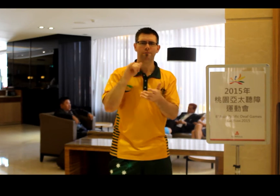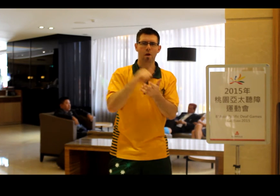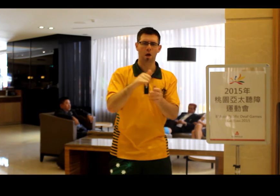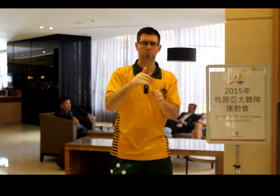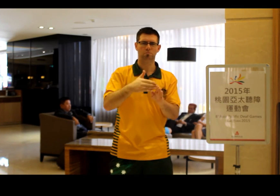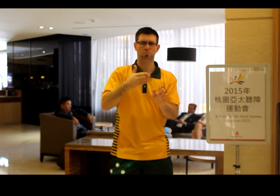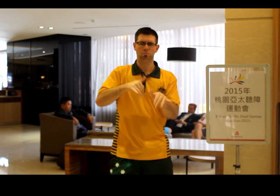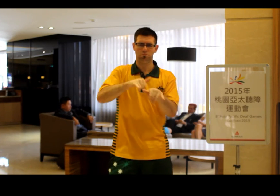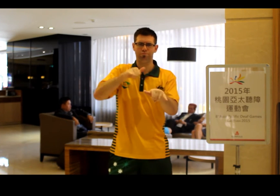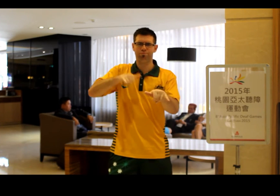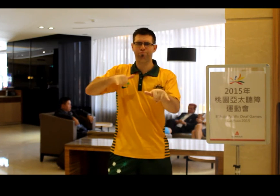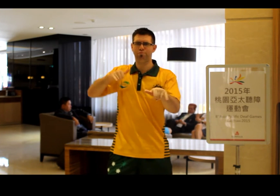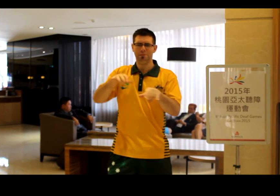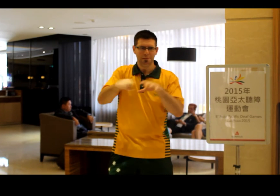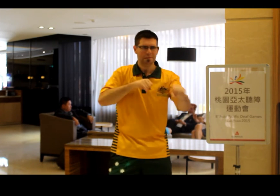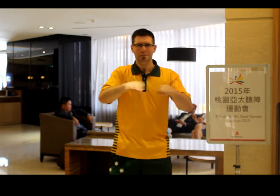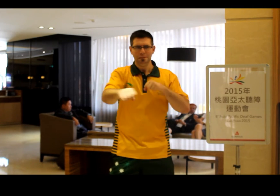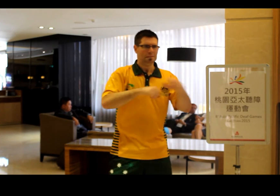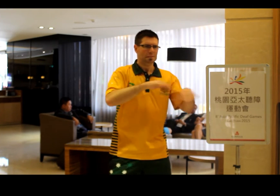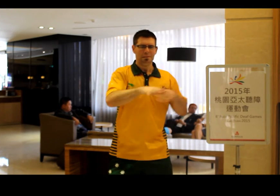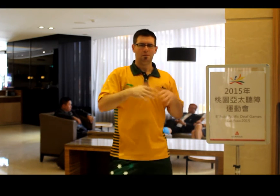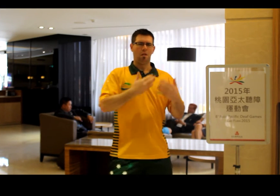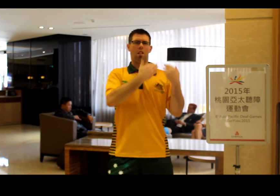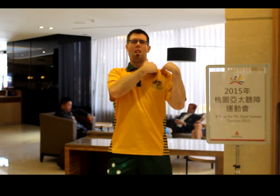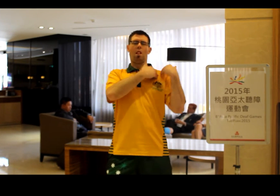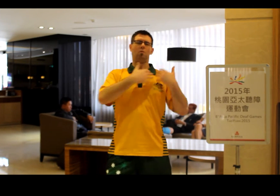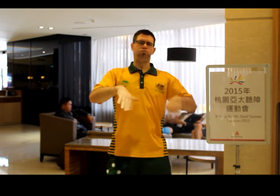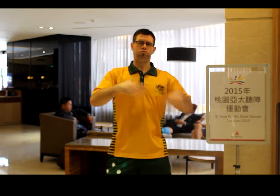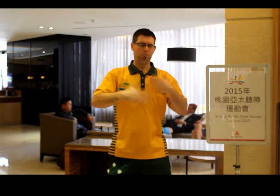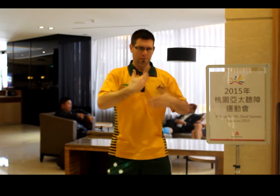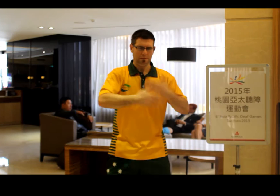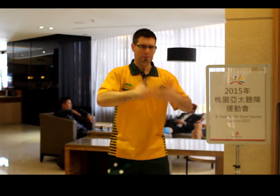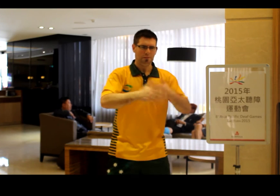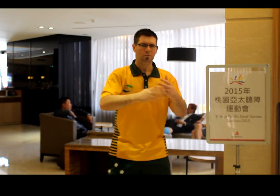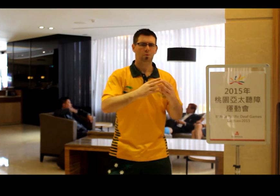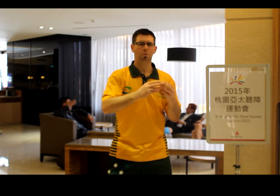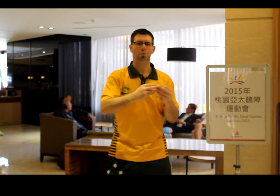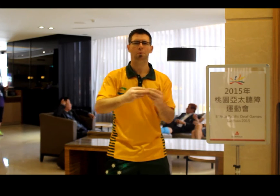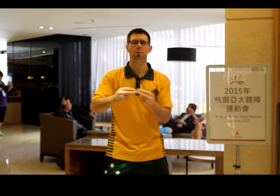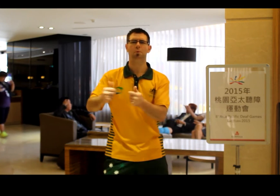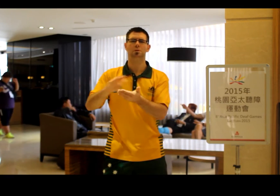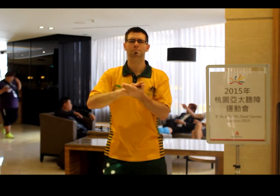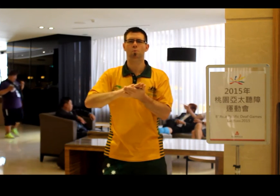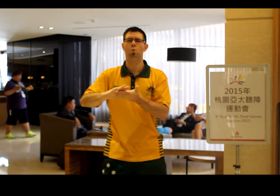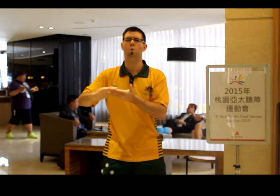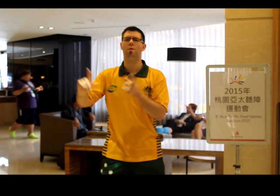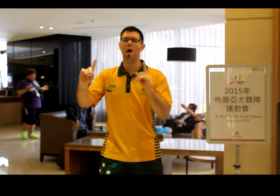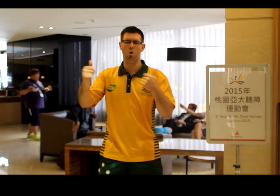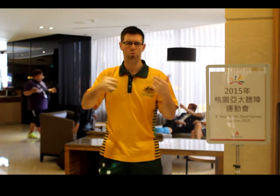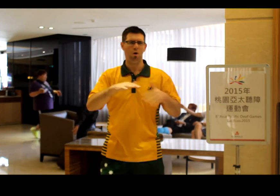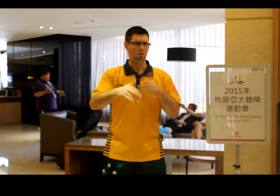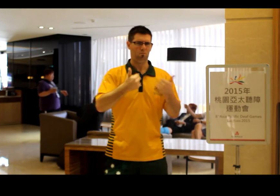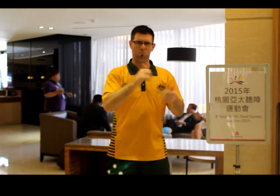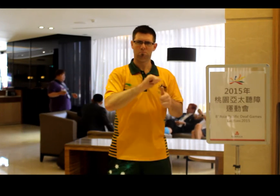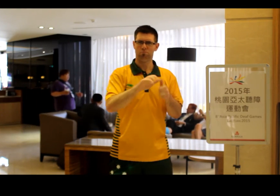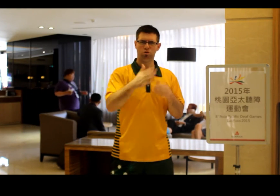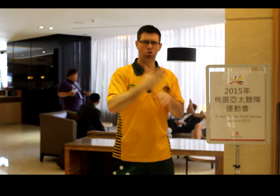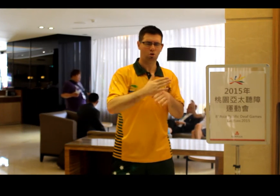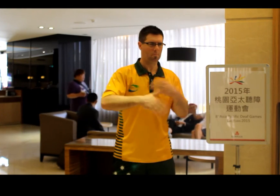job organising transportation, especially with the delayed flights that have occurred. It was an enormous responsibility, and it's